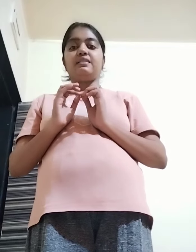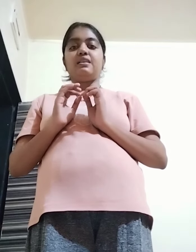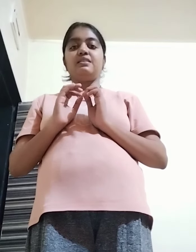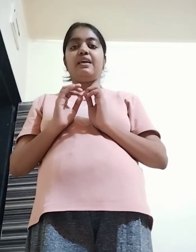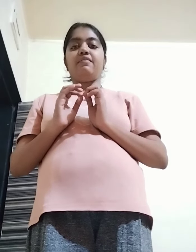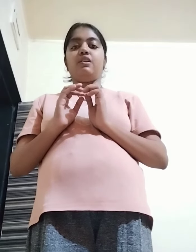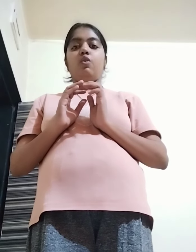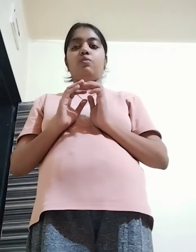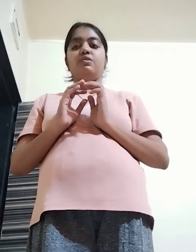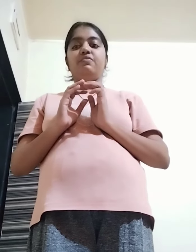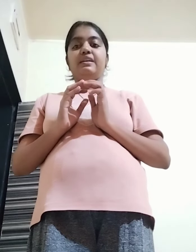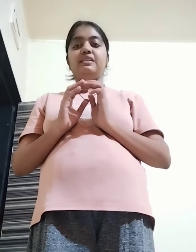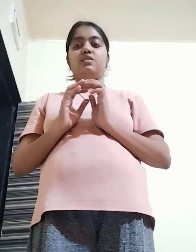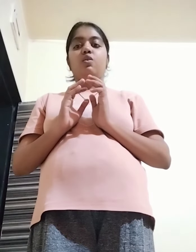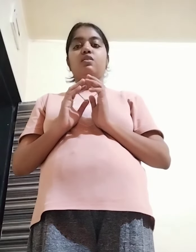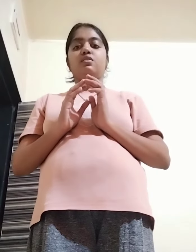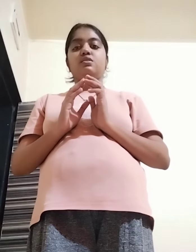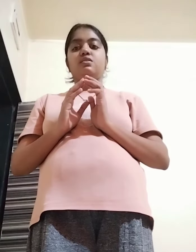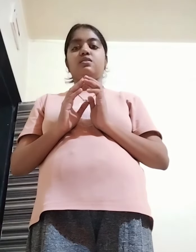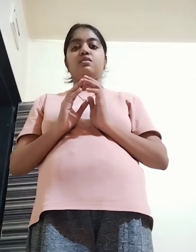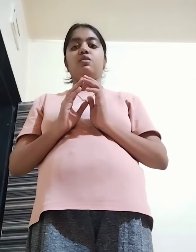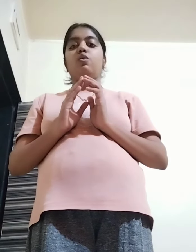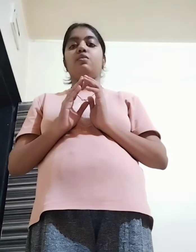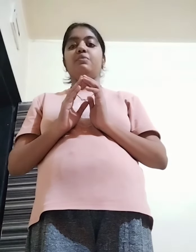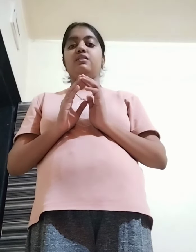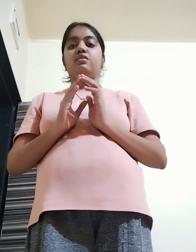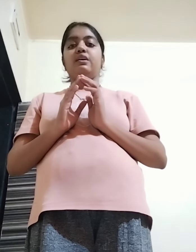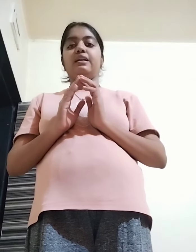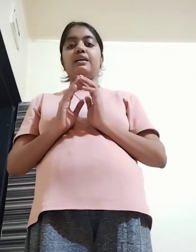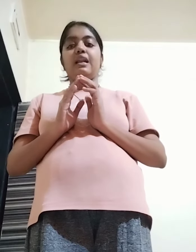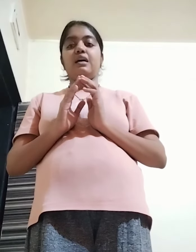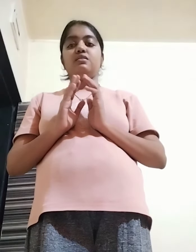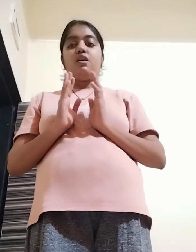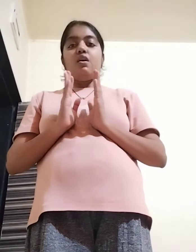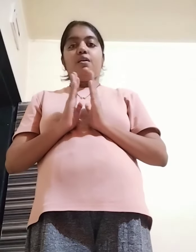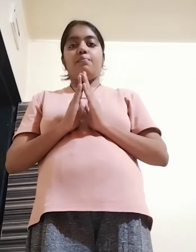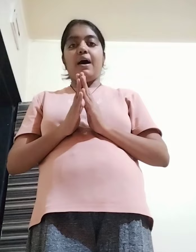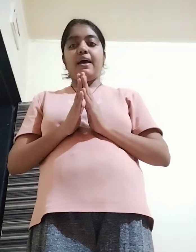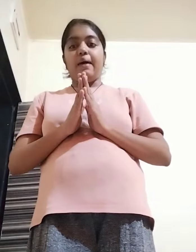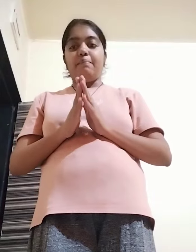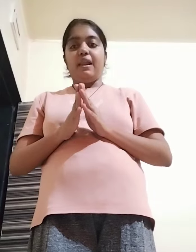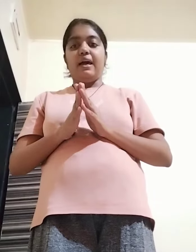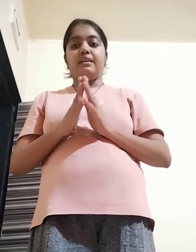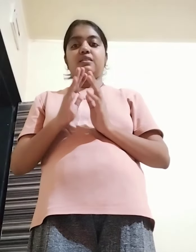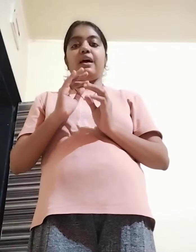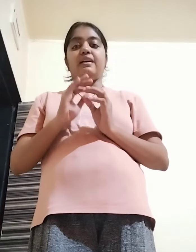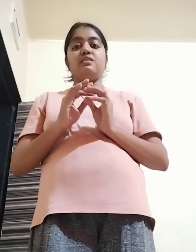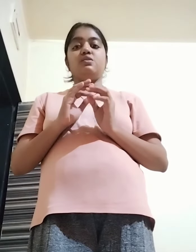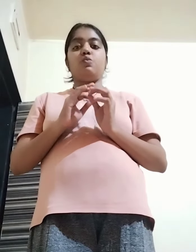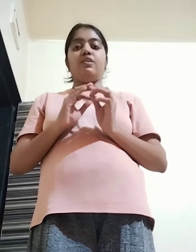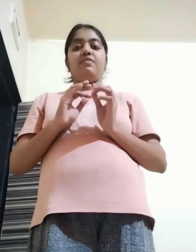access level of the fields or constructor or method and class by applying the access modifier on